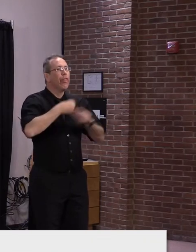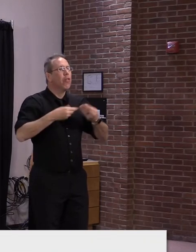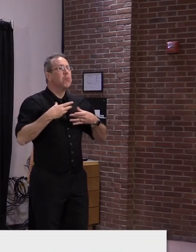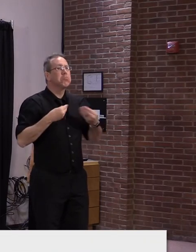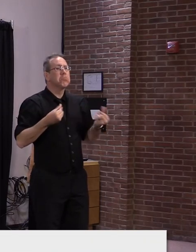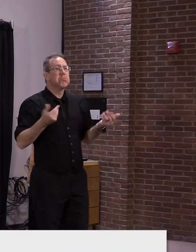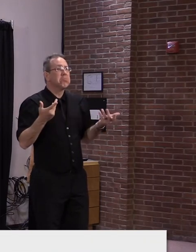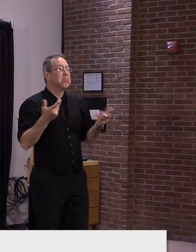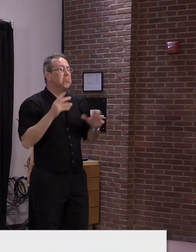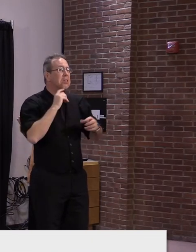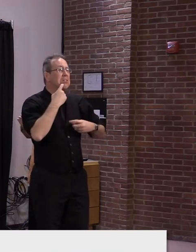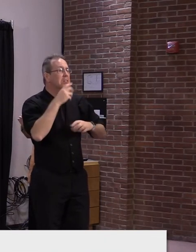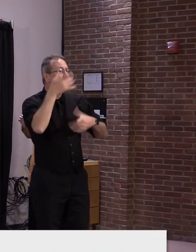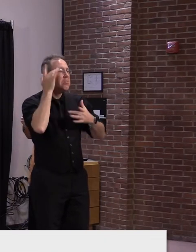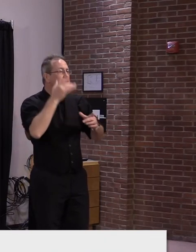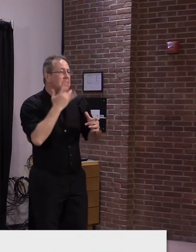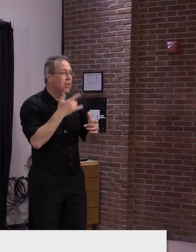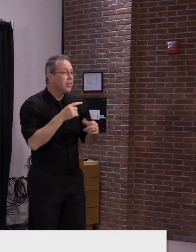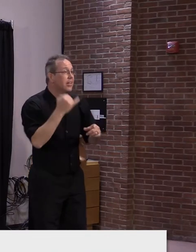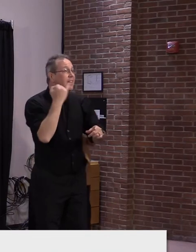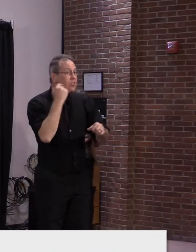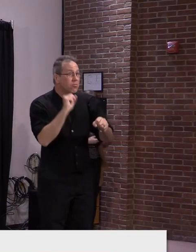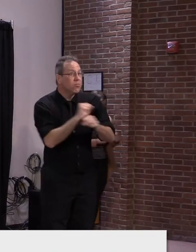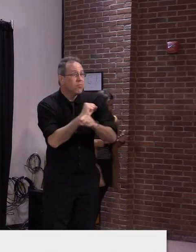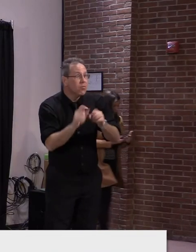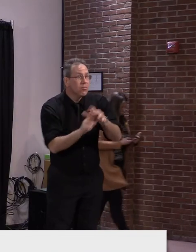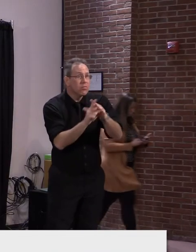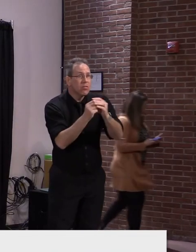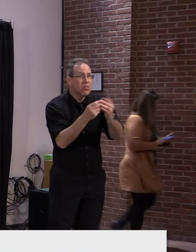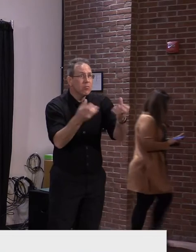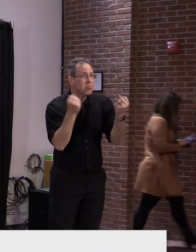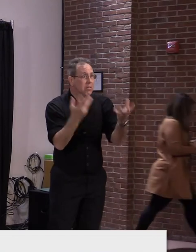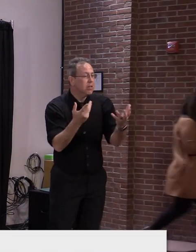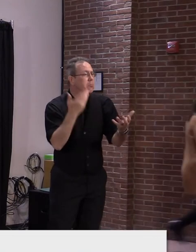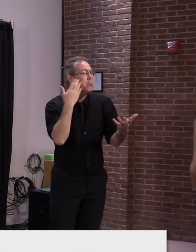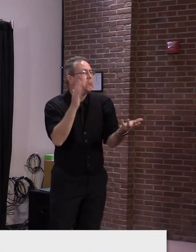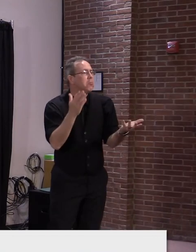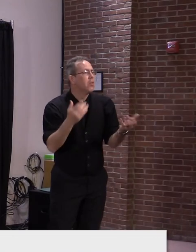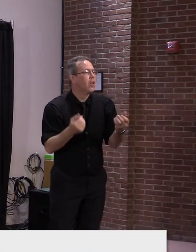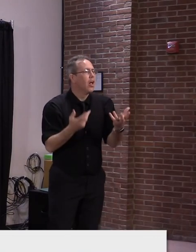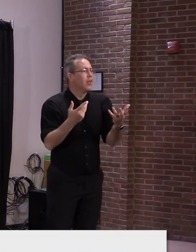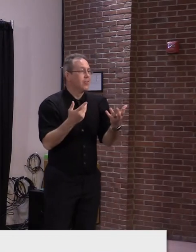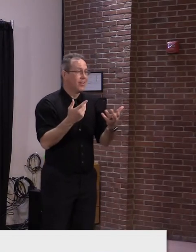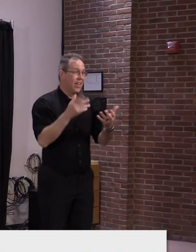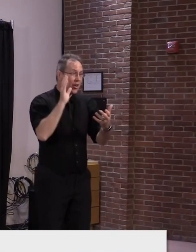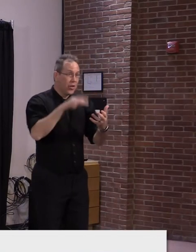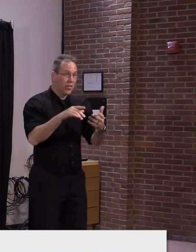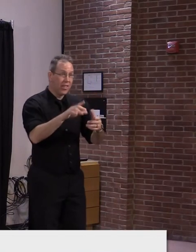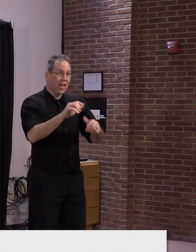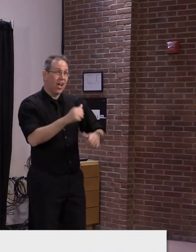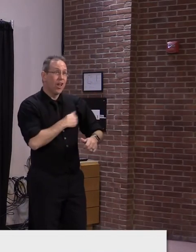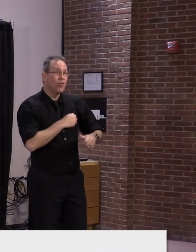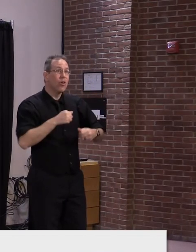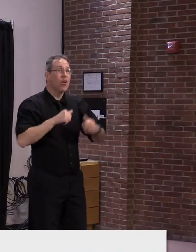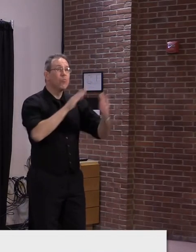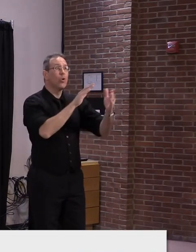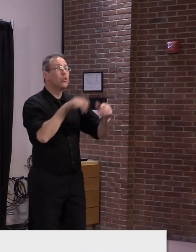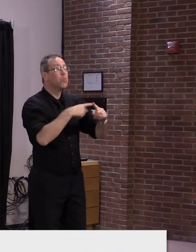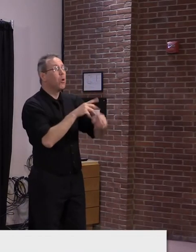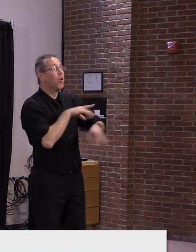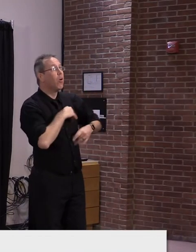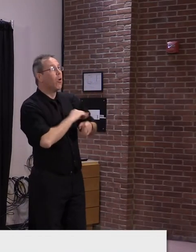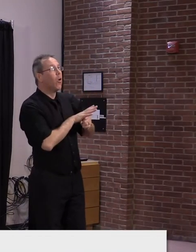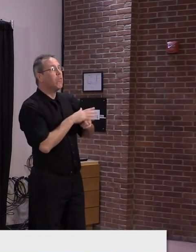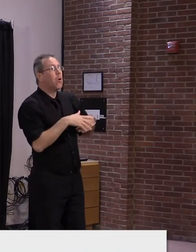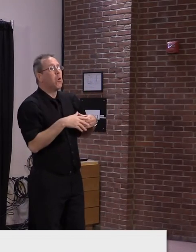taken. Doesn't mean it's the right attitude, but it is the one that they're entitled to and that they've taken. We still feel